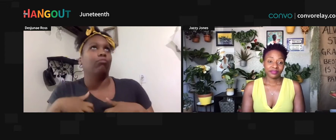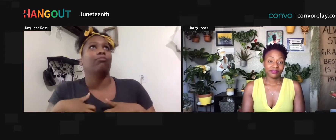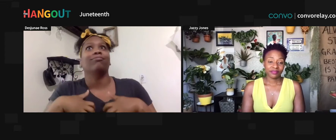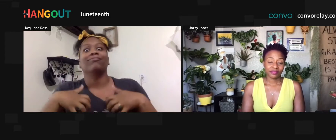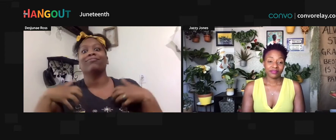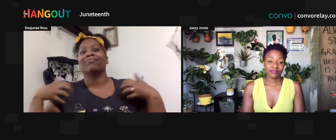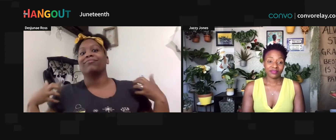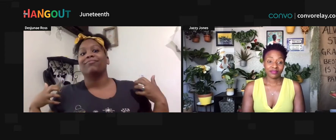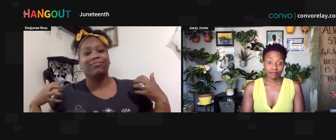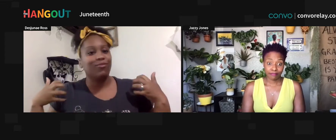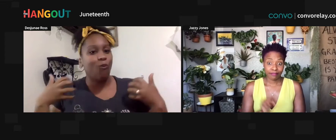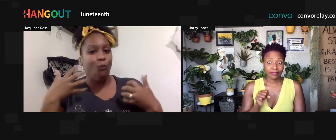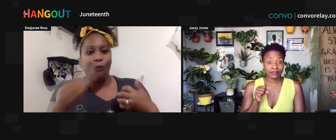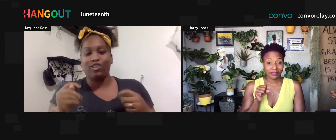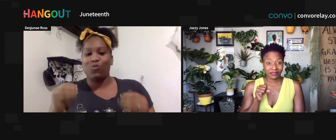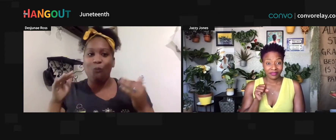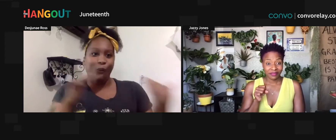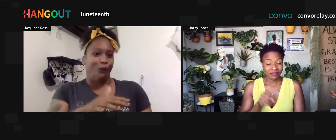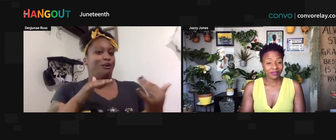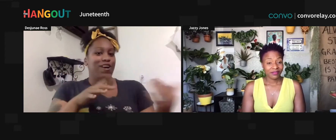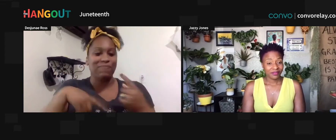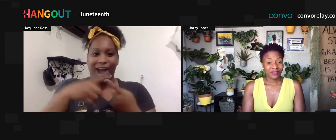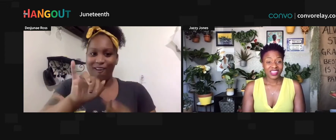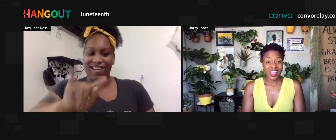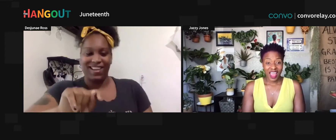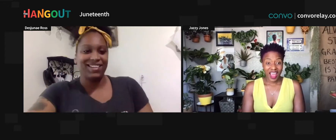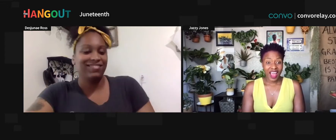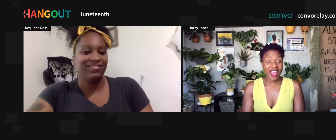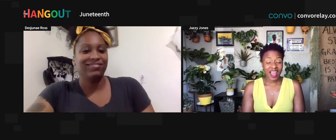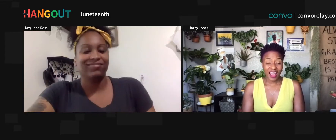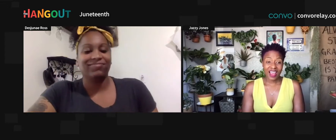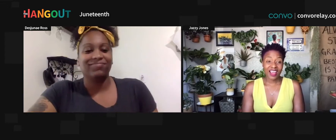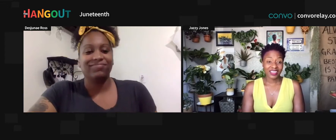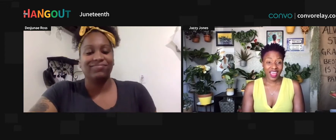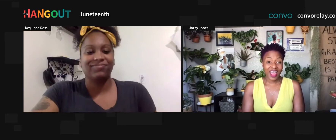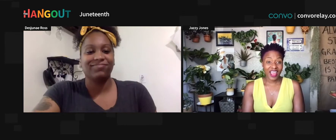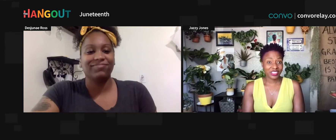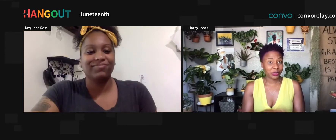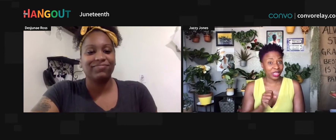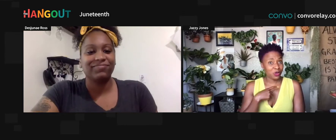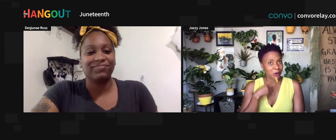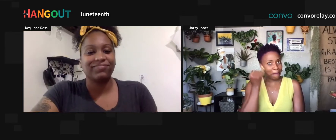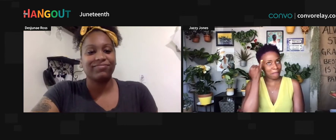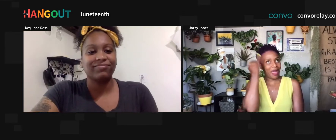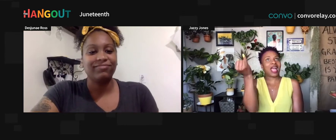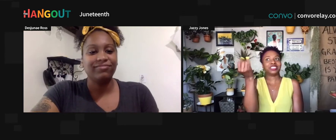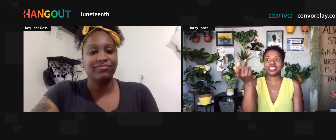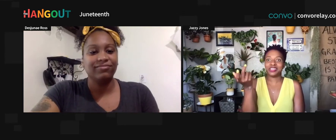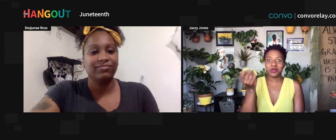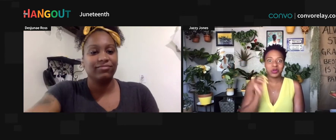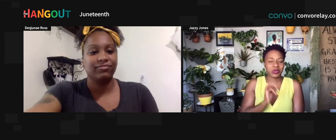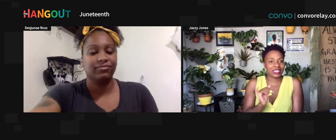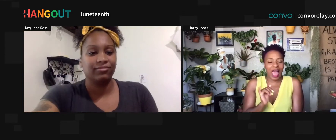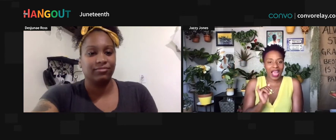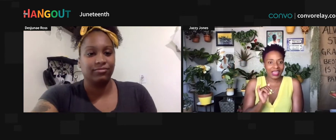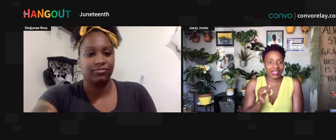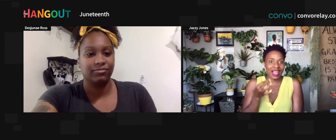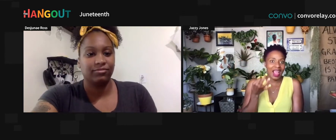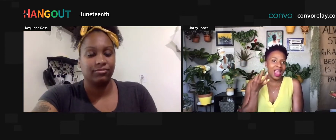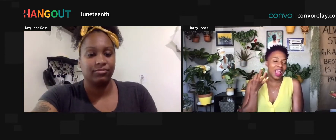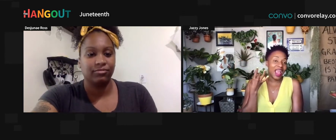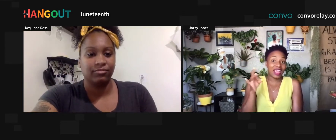the slaves, right? They wanted Blacks to continue to be enslaved. So they were upset that they were actually going to become